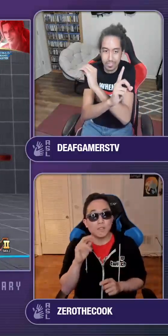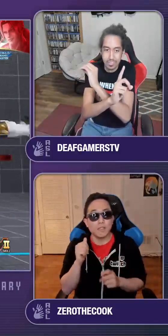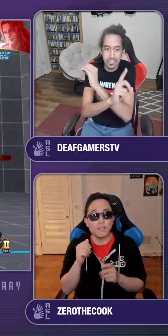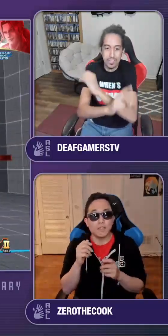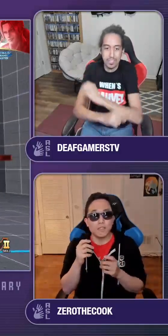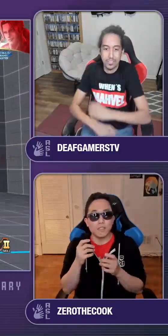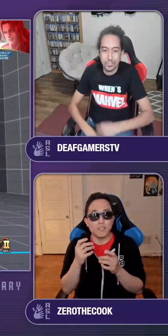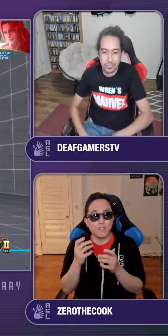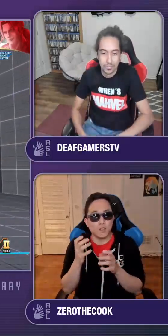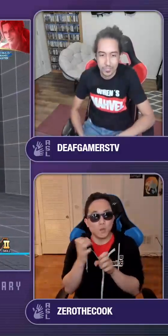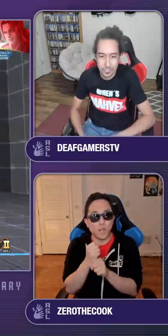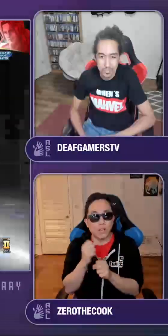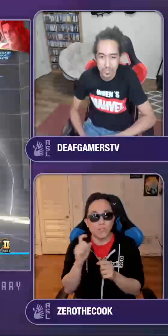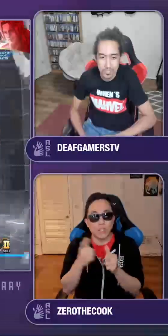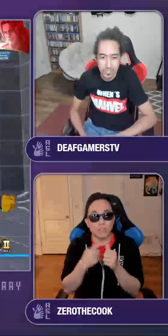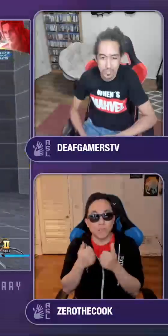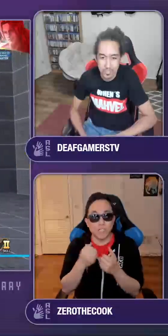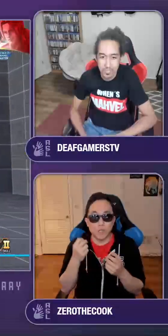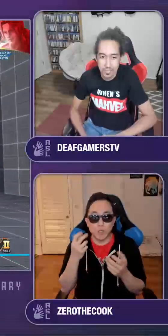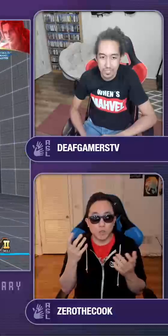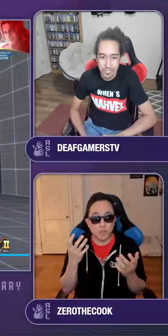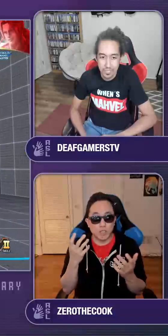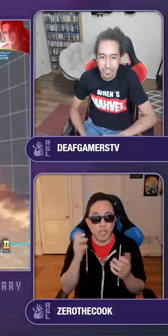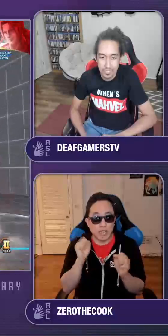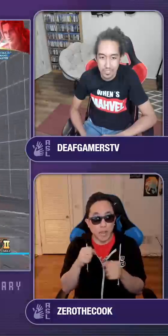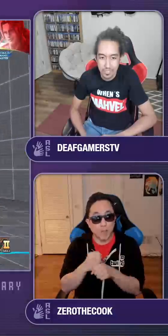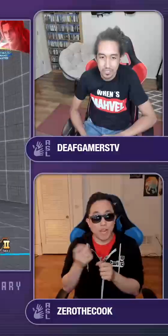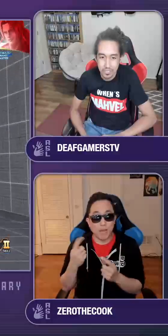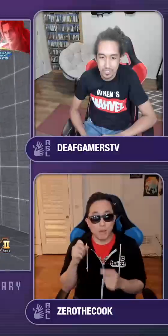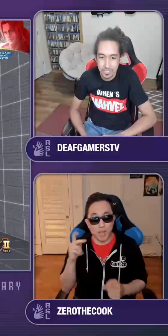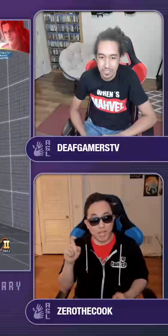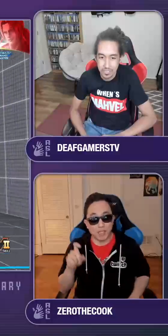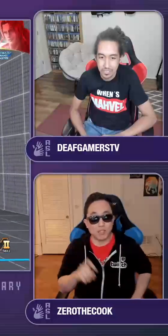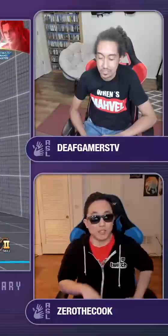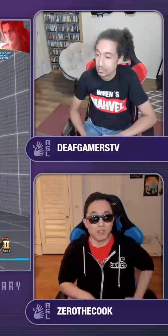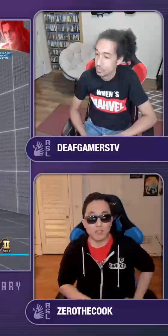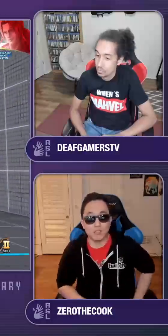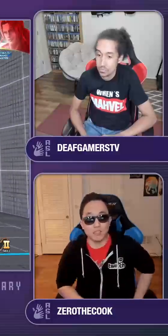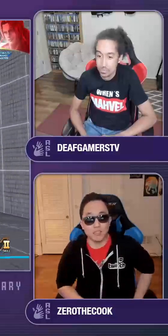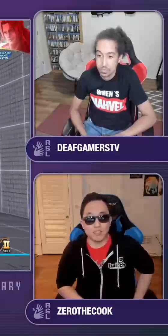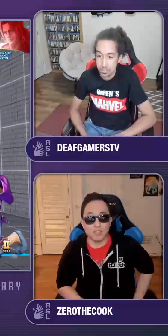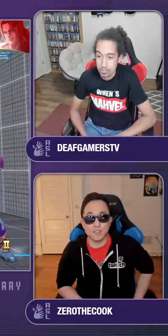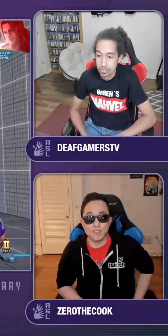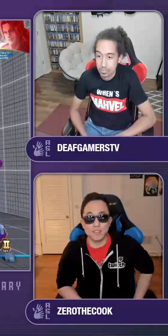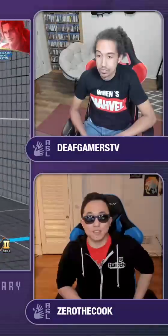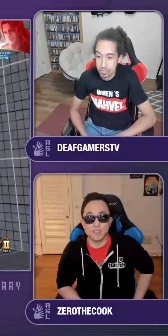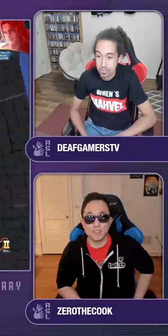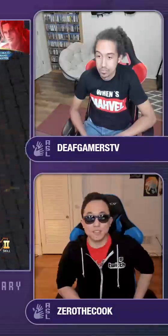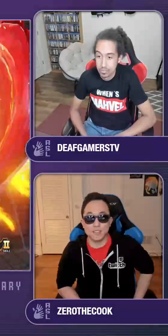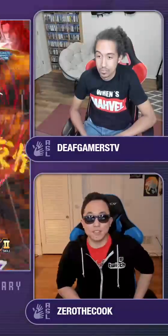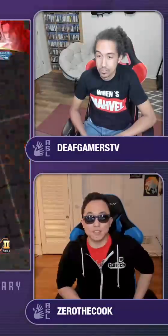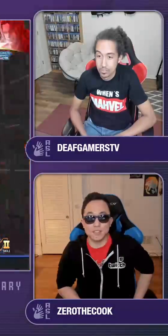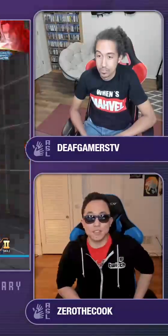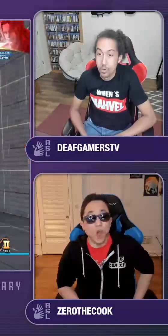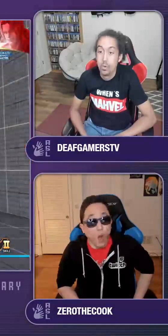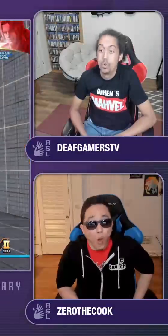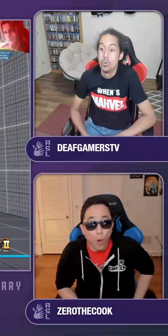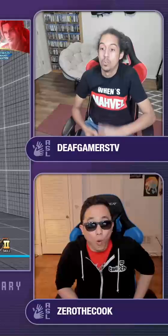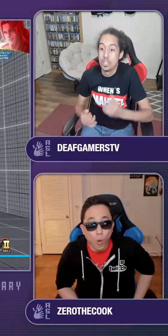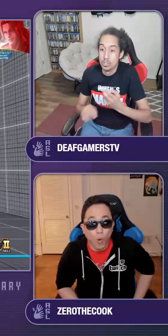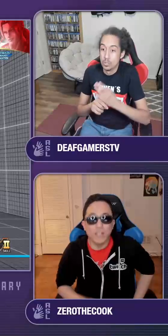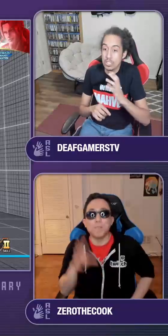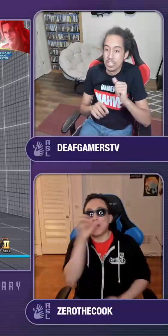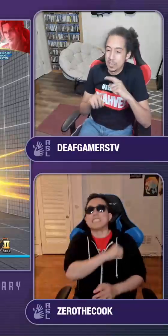Yeah, and so really what you're looking for right now. There it is. That's the opportunity. Has super. Any hit is going to be the confirm here, but pushing out, but